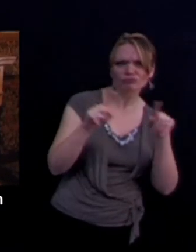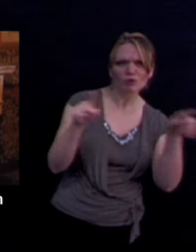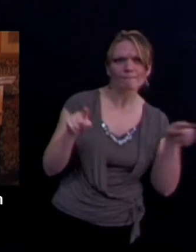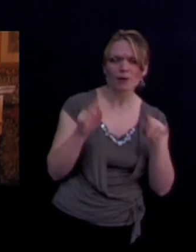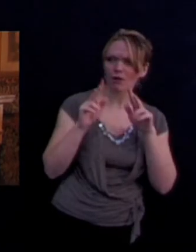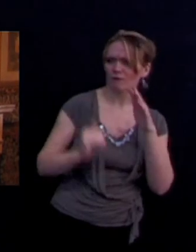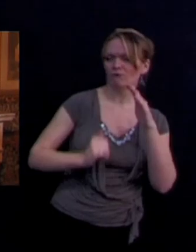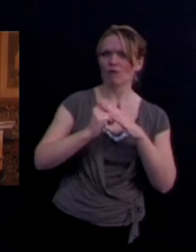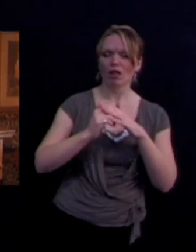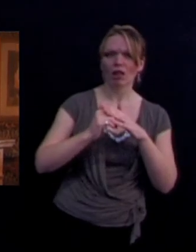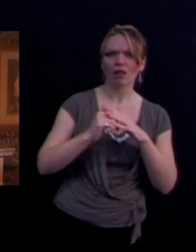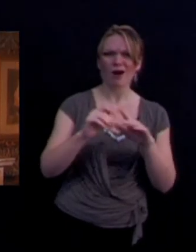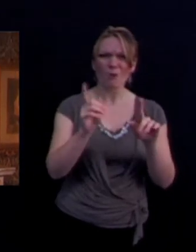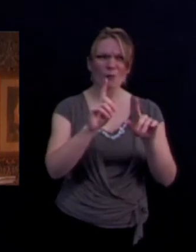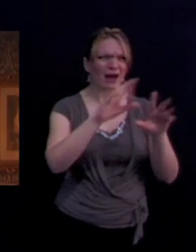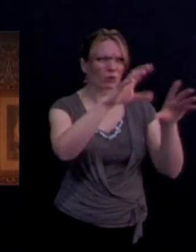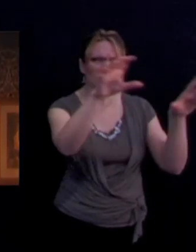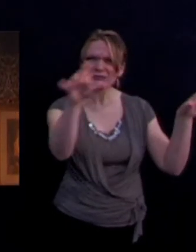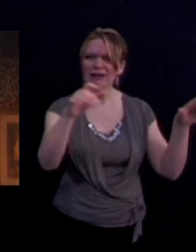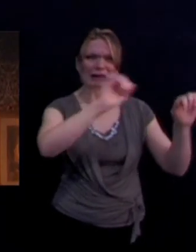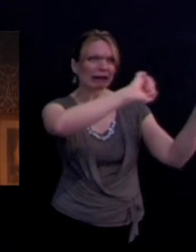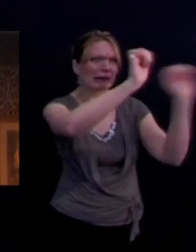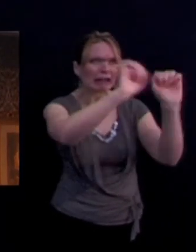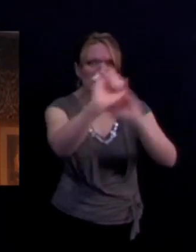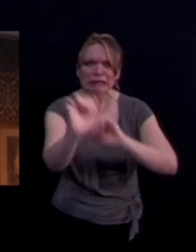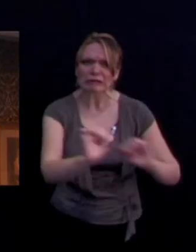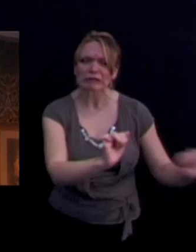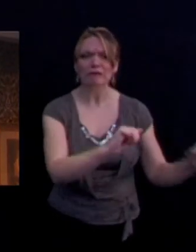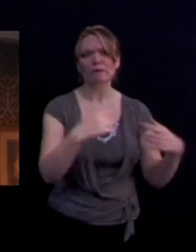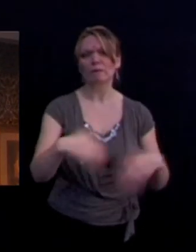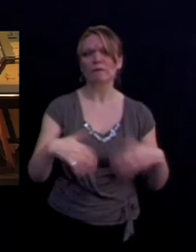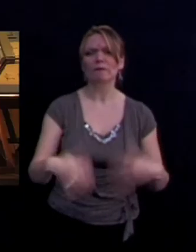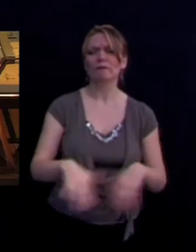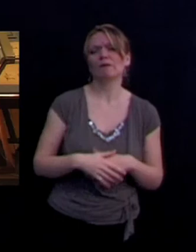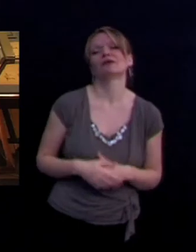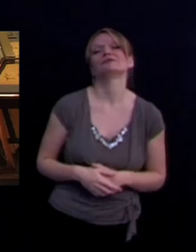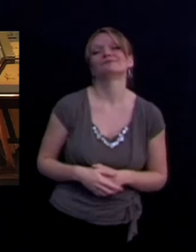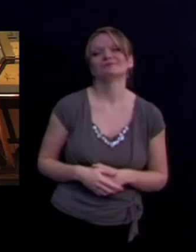you. Wouldn't all these ornaments take ages to dust?